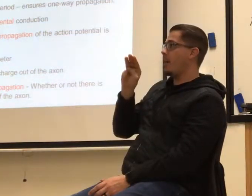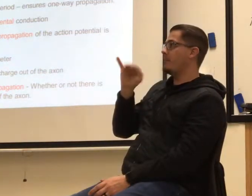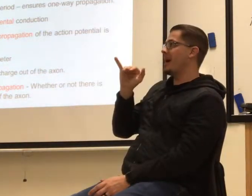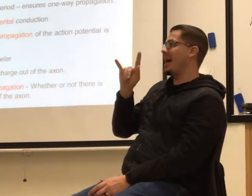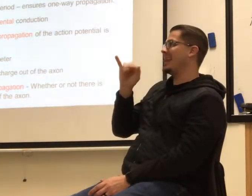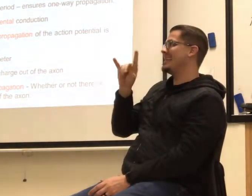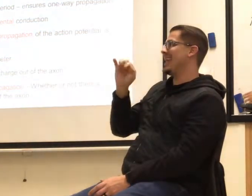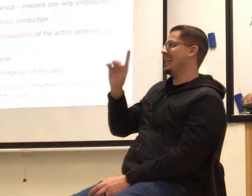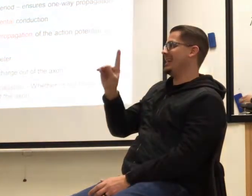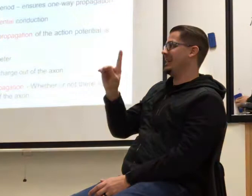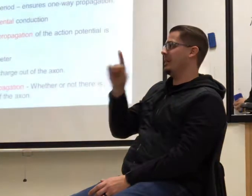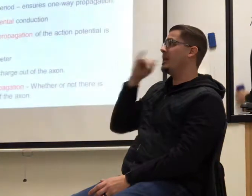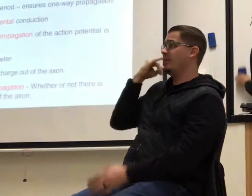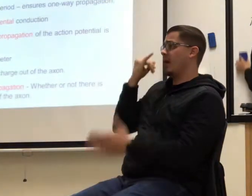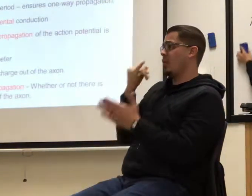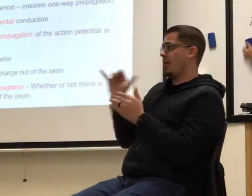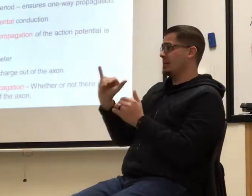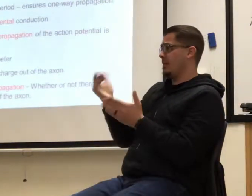I drew the same thing,